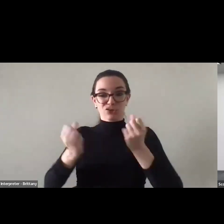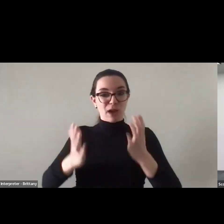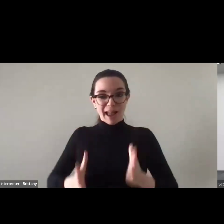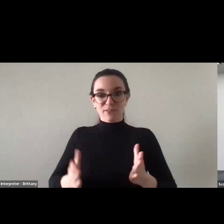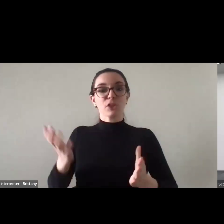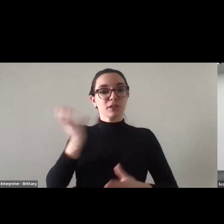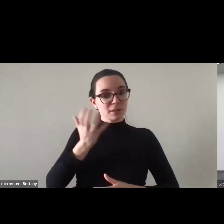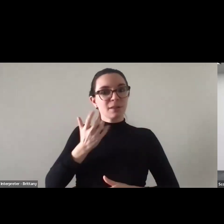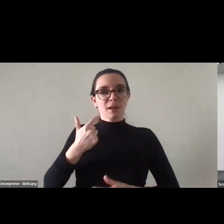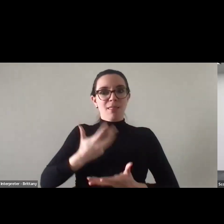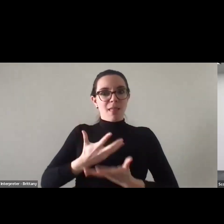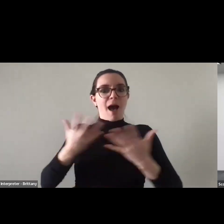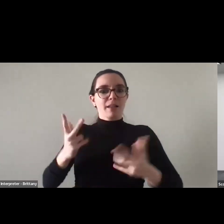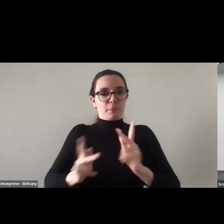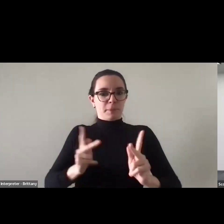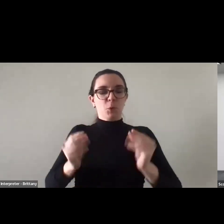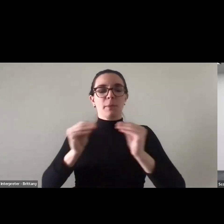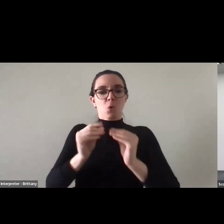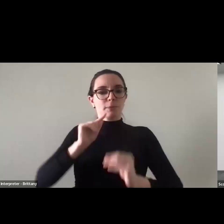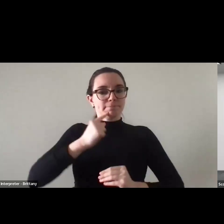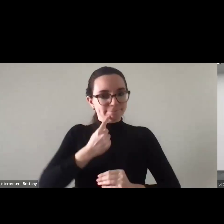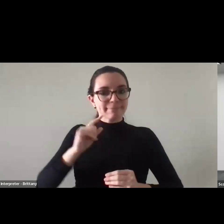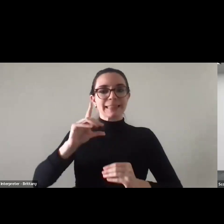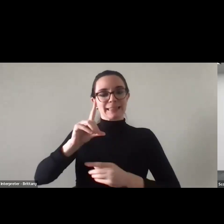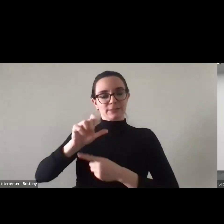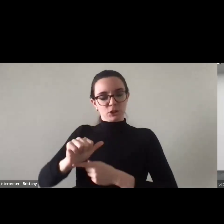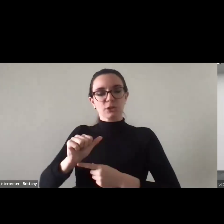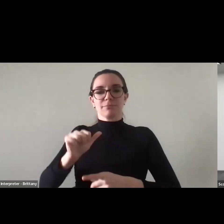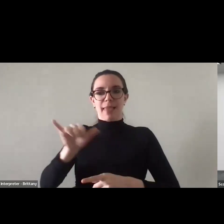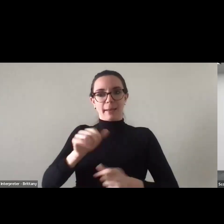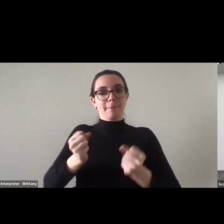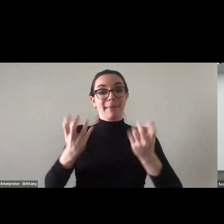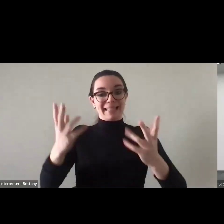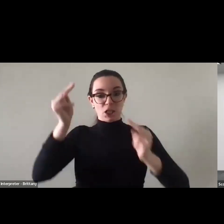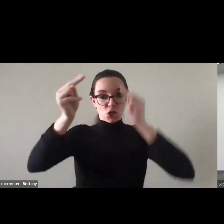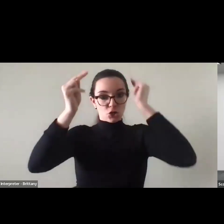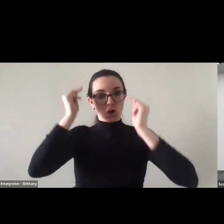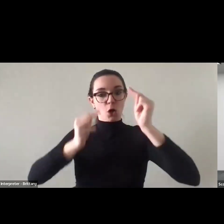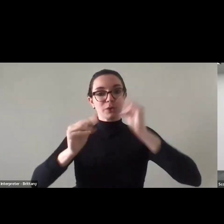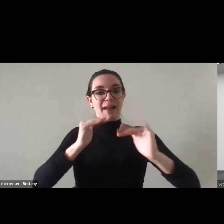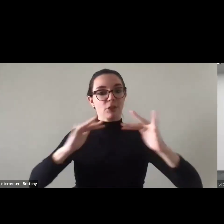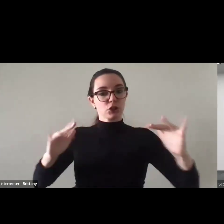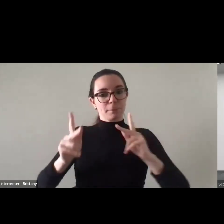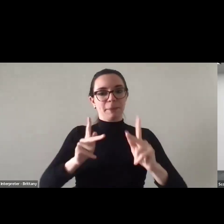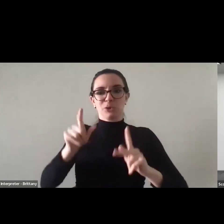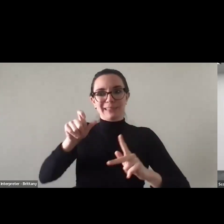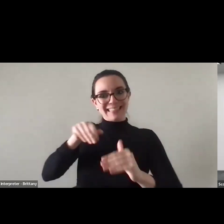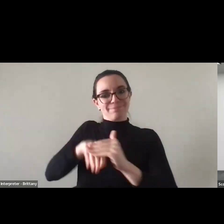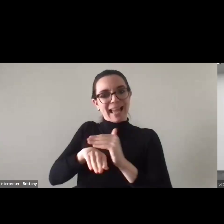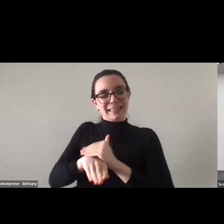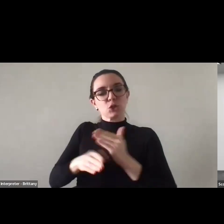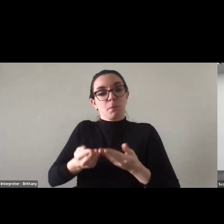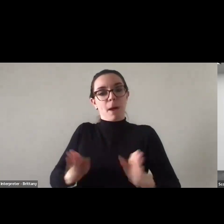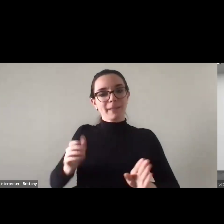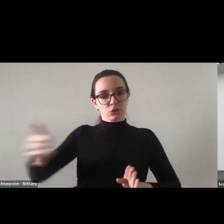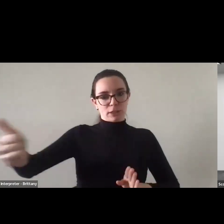of people with more significant disabilities, including many neurodivergent people like myself, need access to public transit for